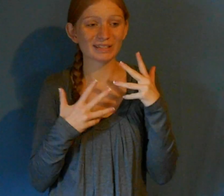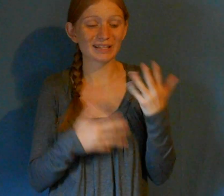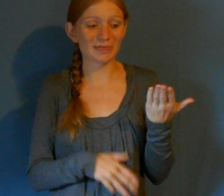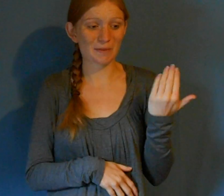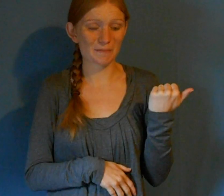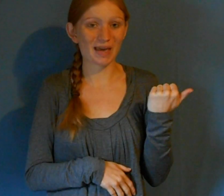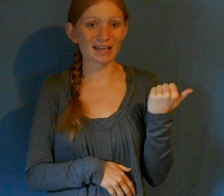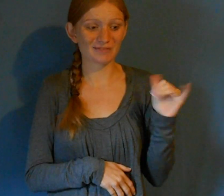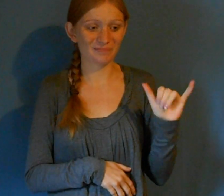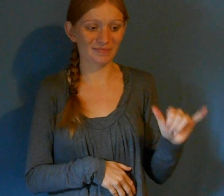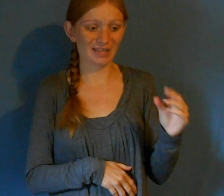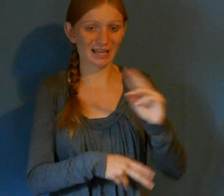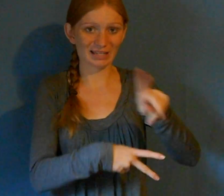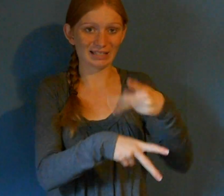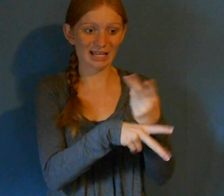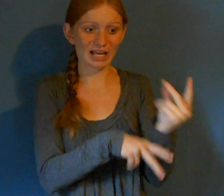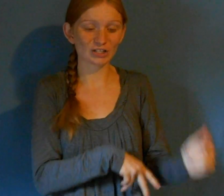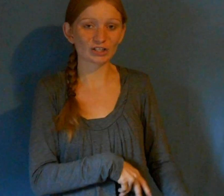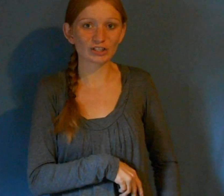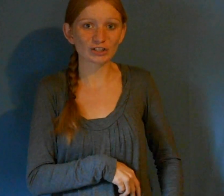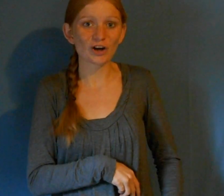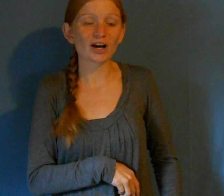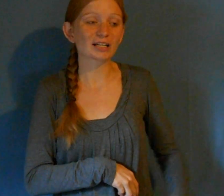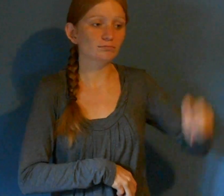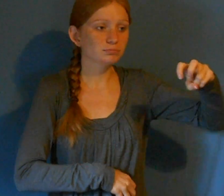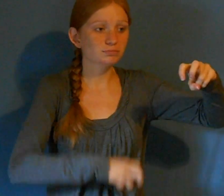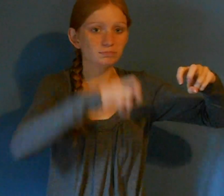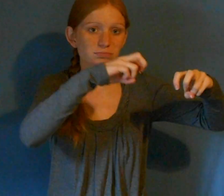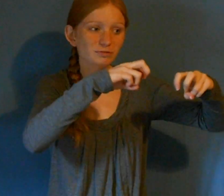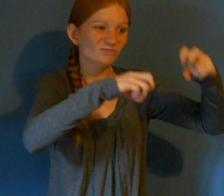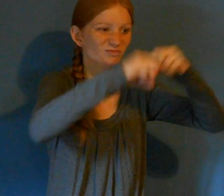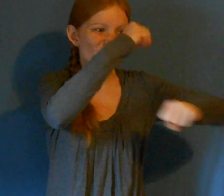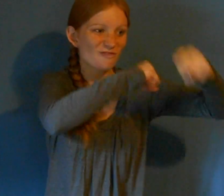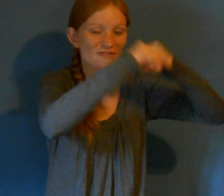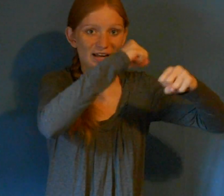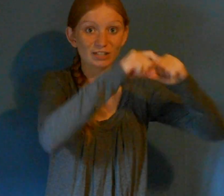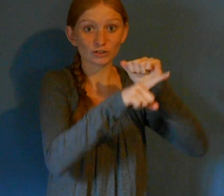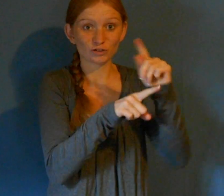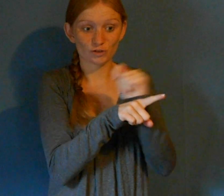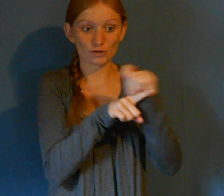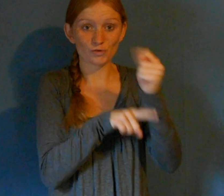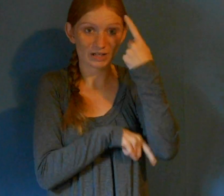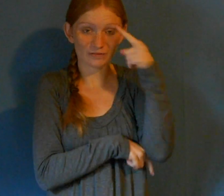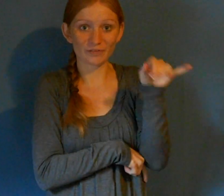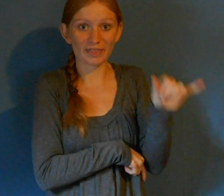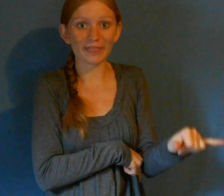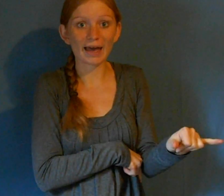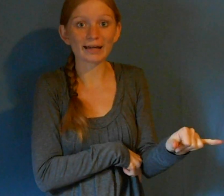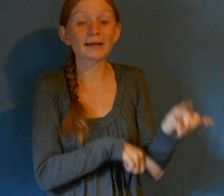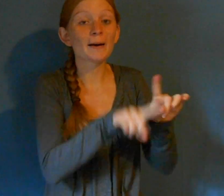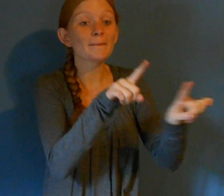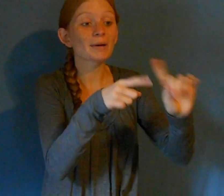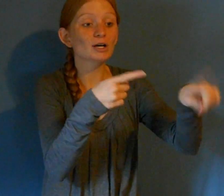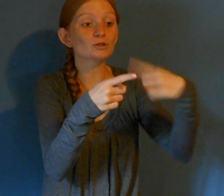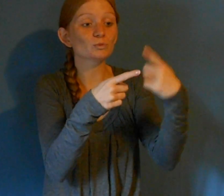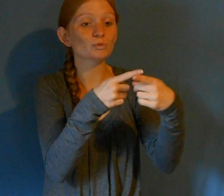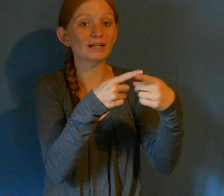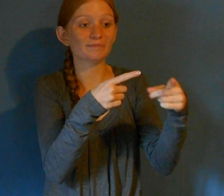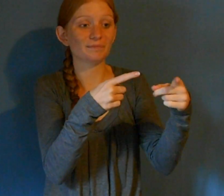train them to fight dog on dog. But when they'd have them at home with women and children, they wouldn't want them to attack women and children. So if they